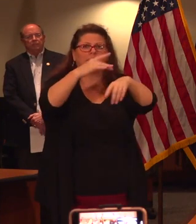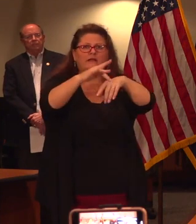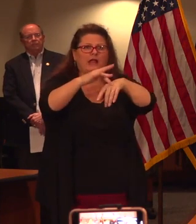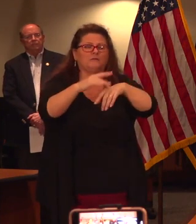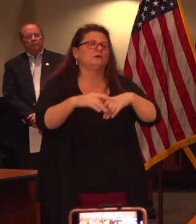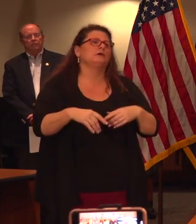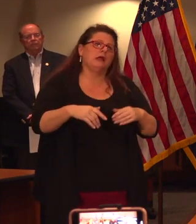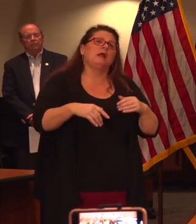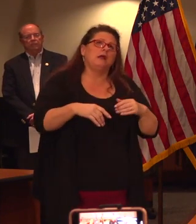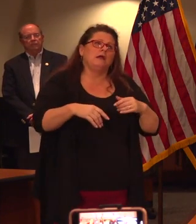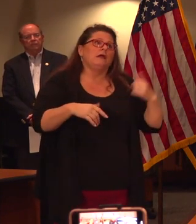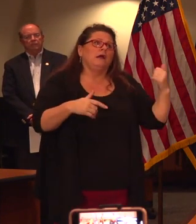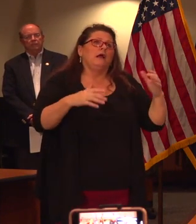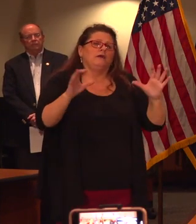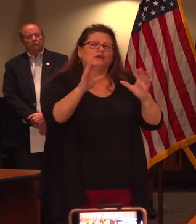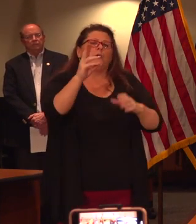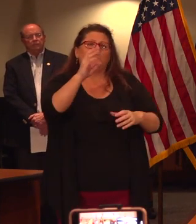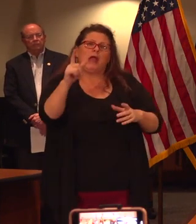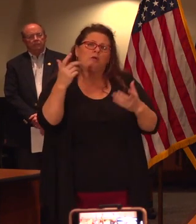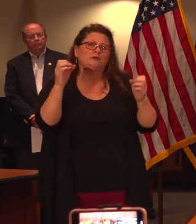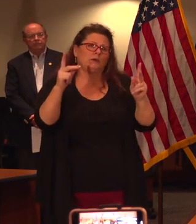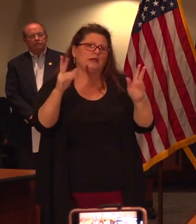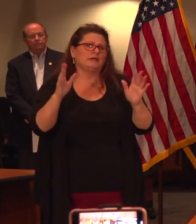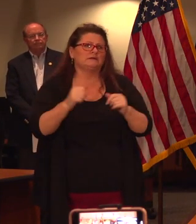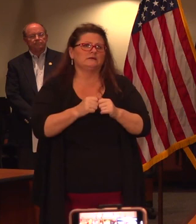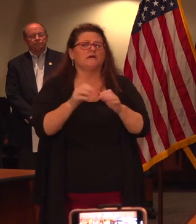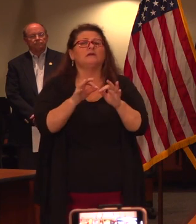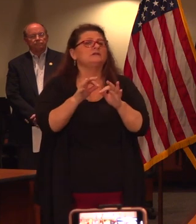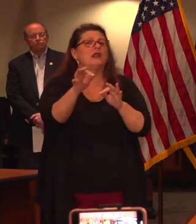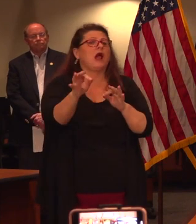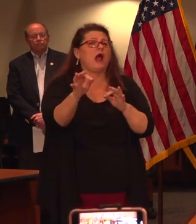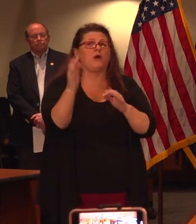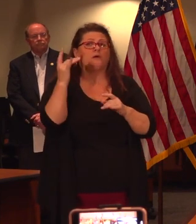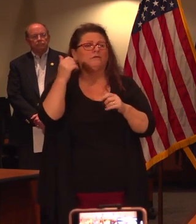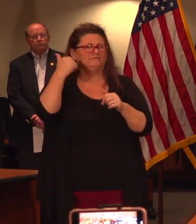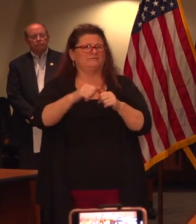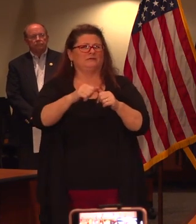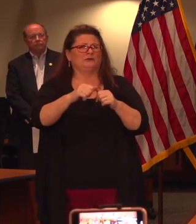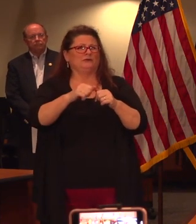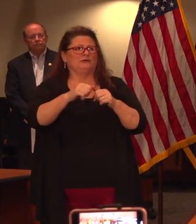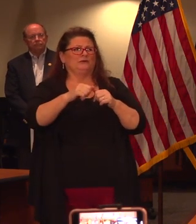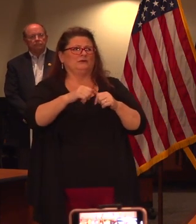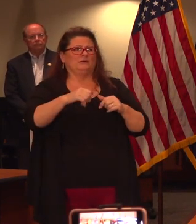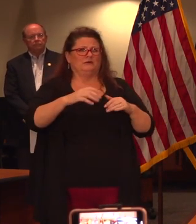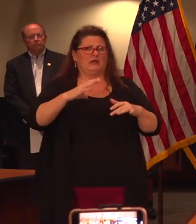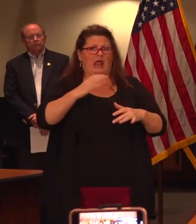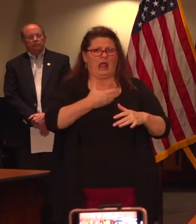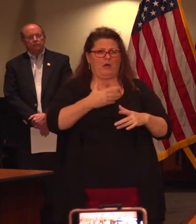They're doing well now. Many of those delays were caused not by our computers or our